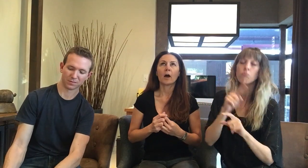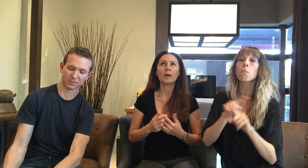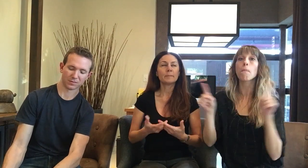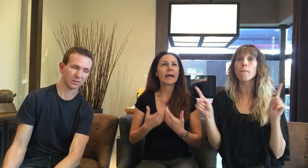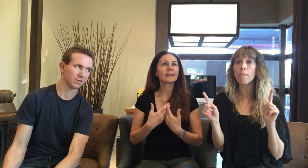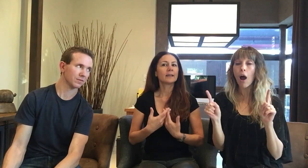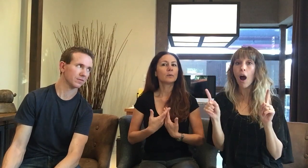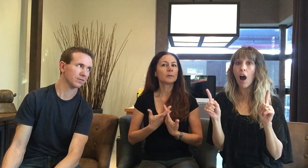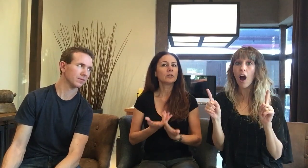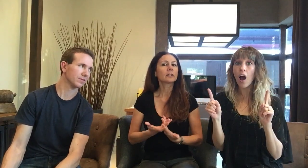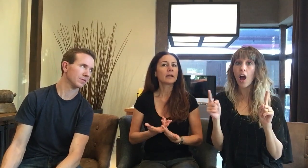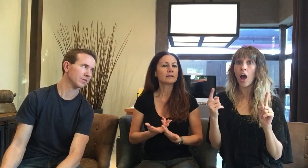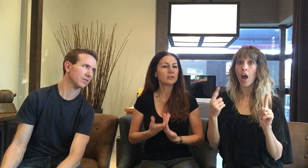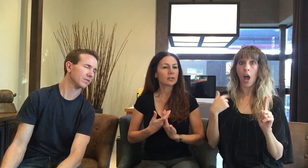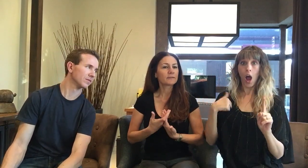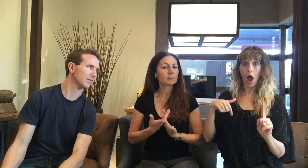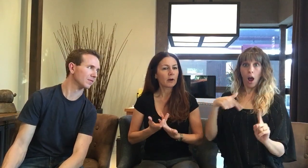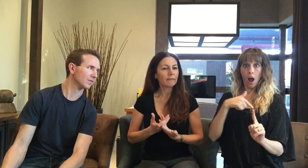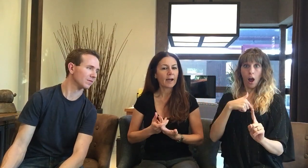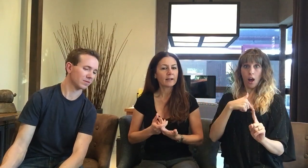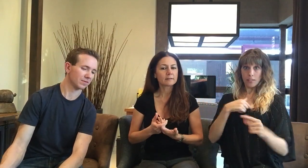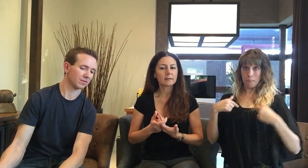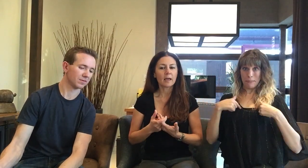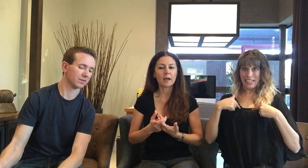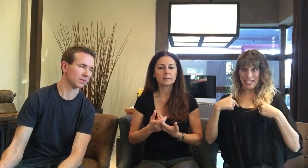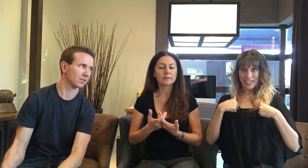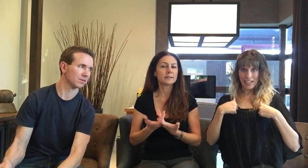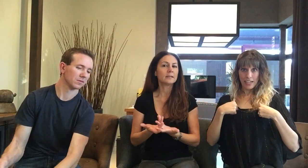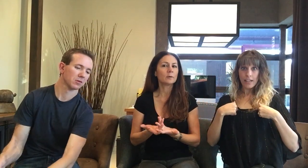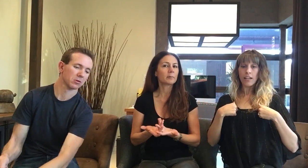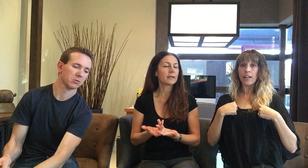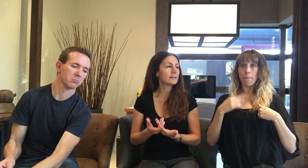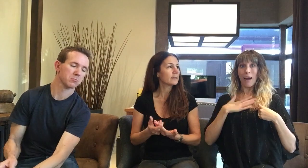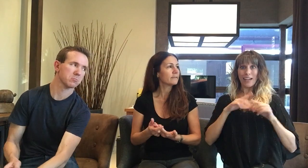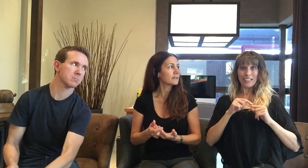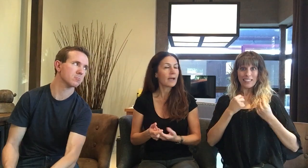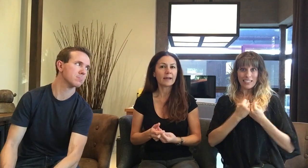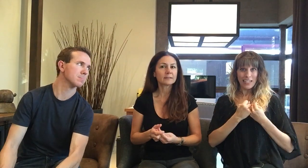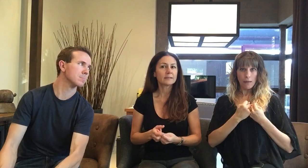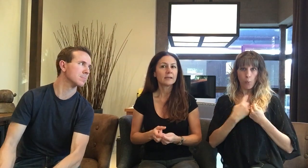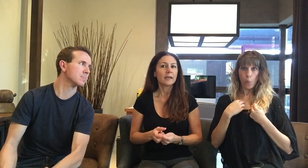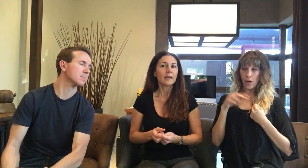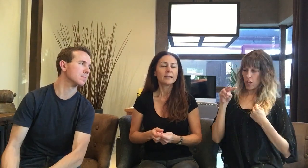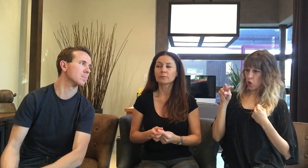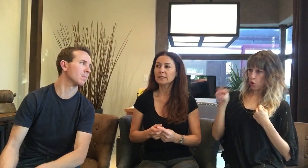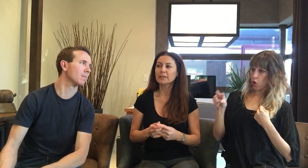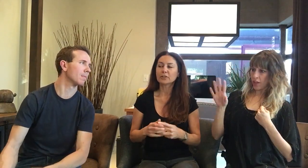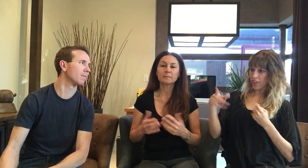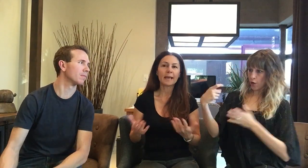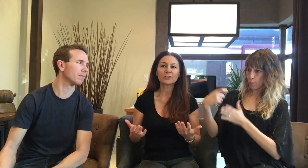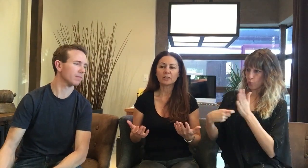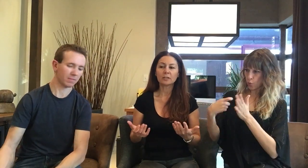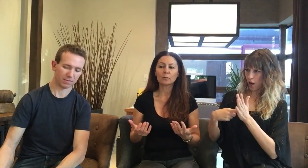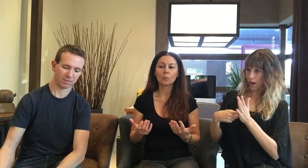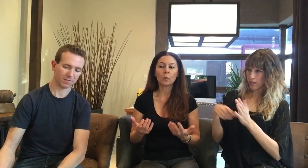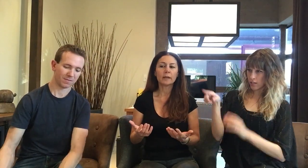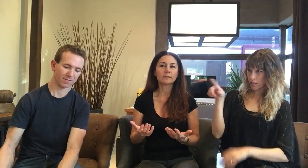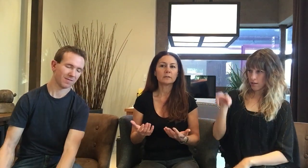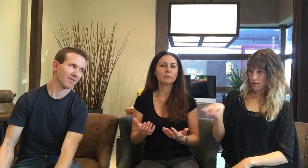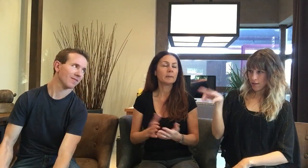on the back end, when we look at these chefs' profiles to see what pricing they've set, it's really just matching what you would